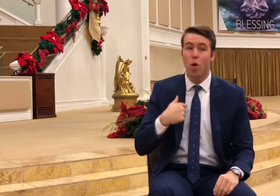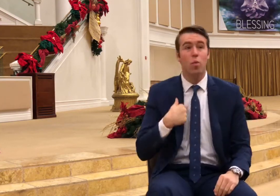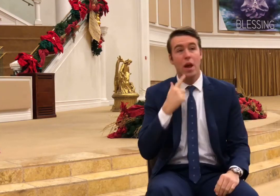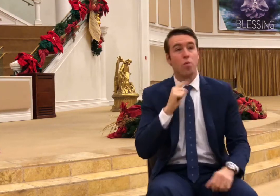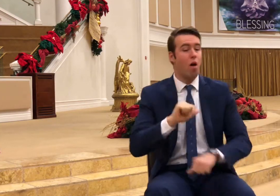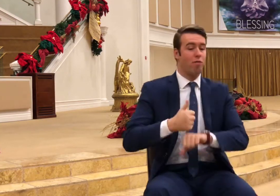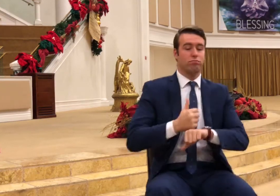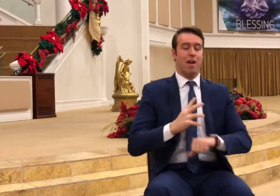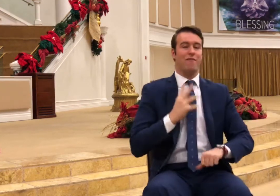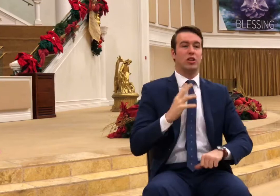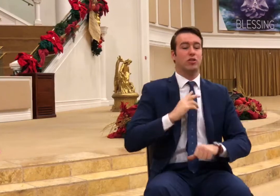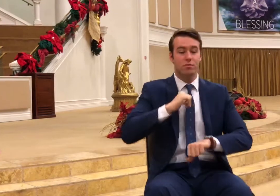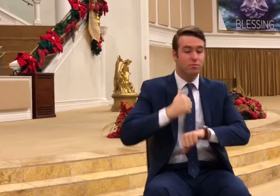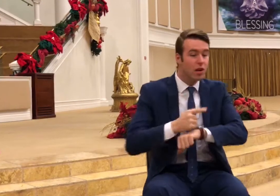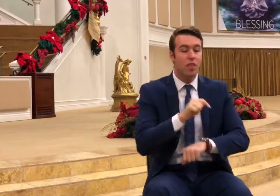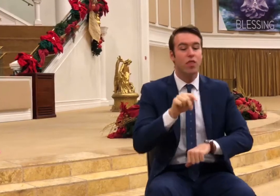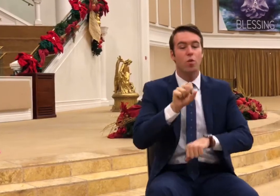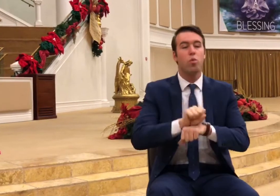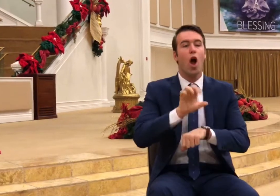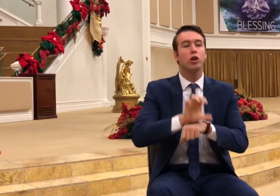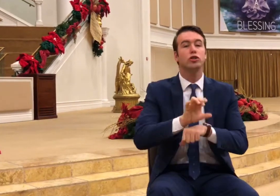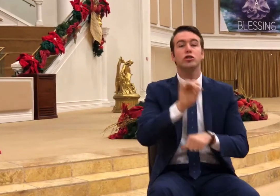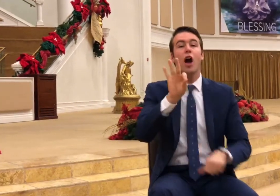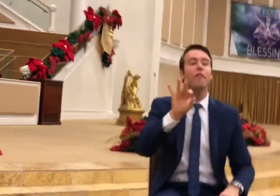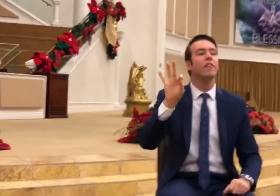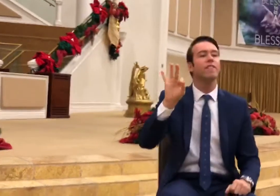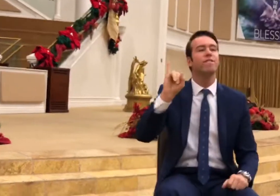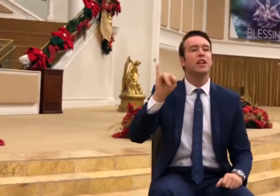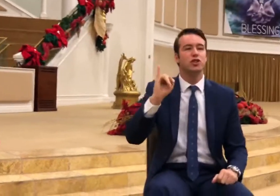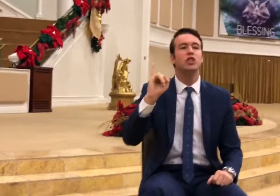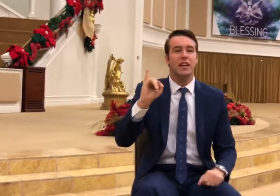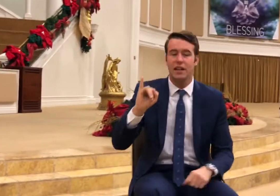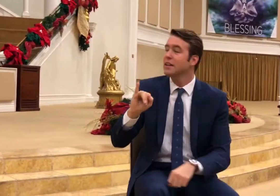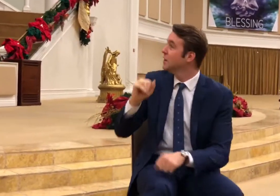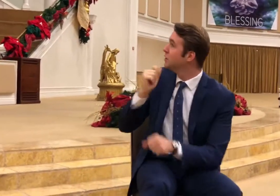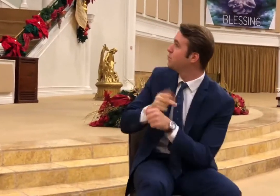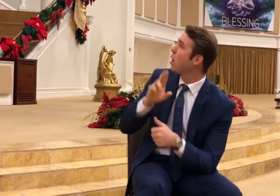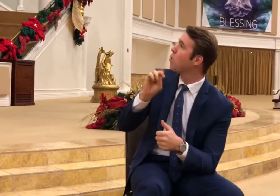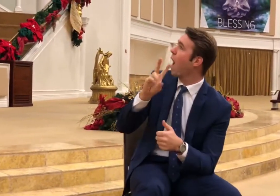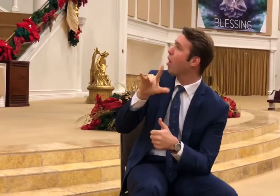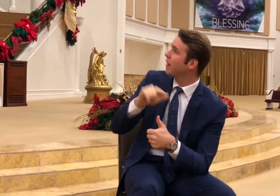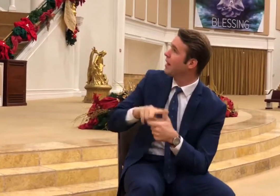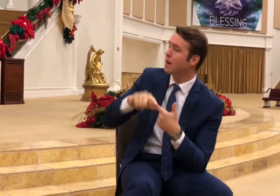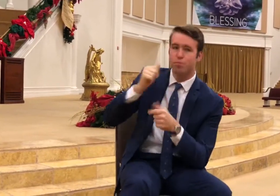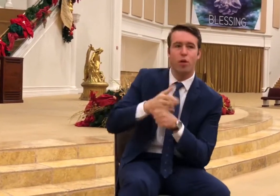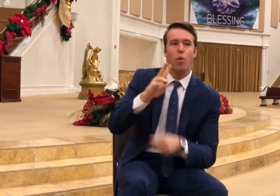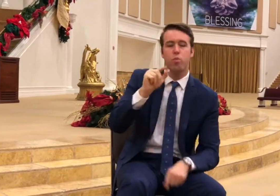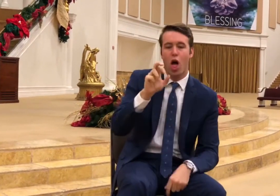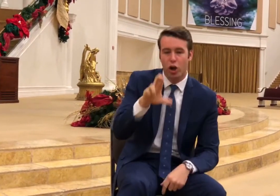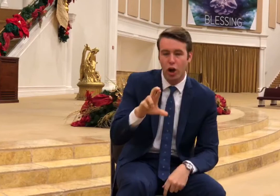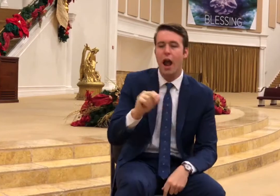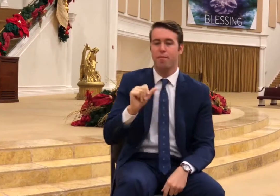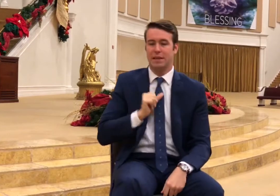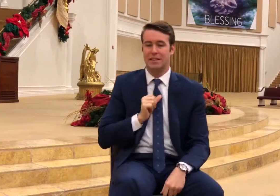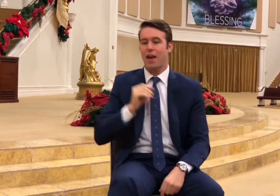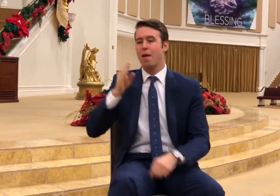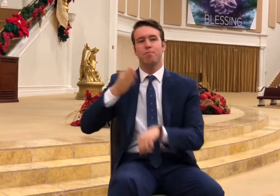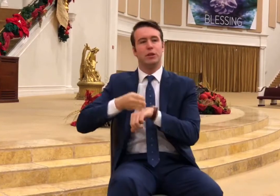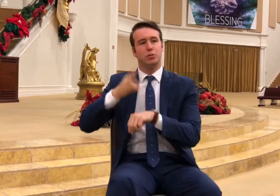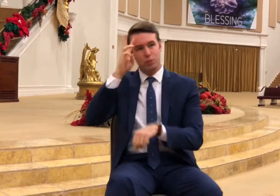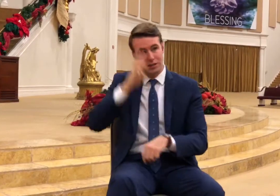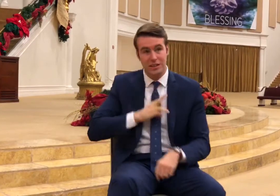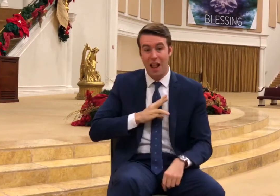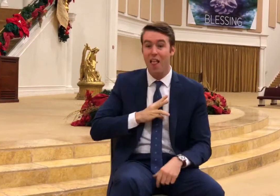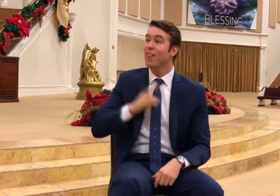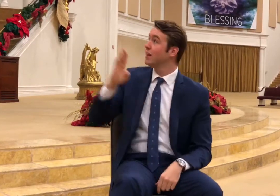officially the Rock Church of Fiji. And you'll see Brother Jerry Rowley, Brother Doug Walker, myself, and Bishop Wilson. And then to Brother